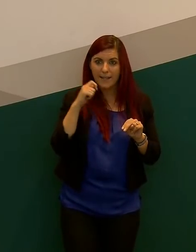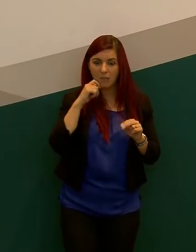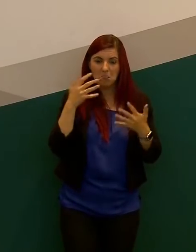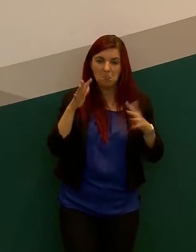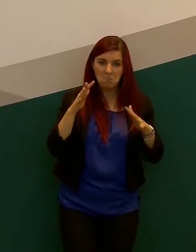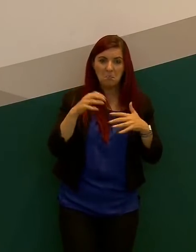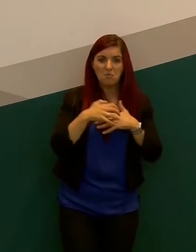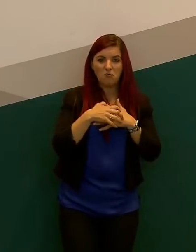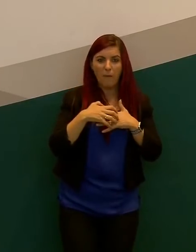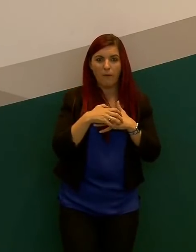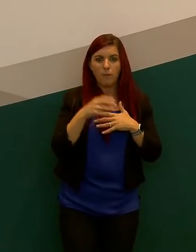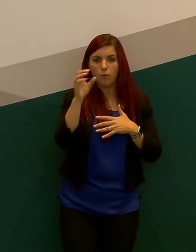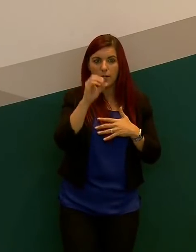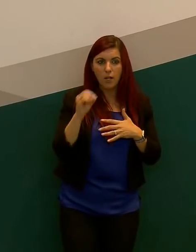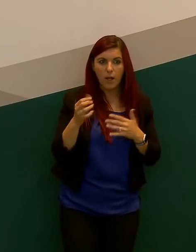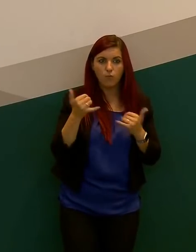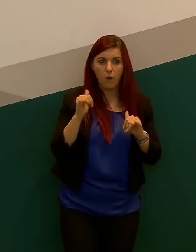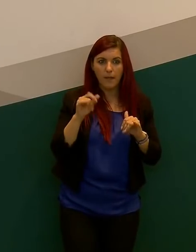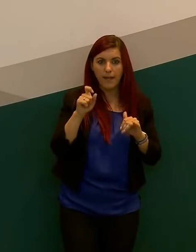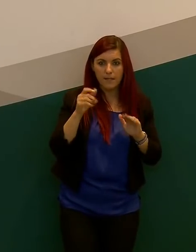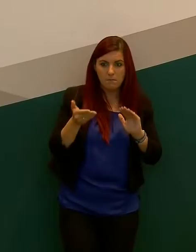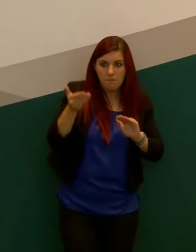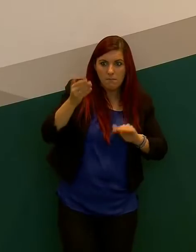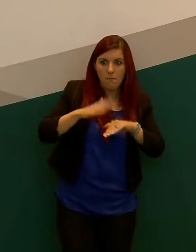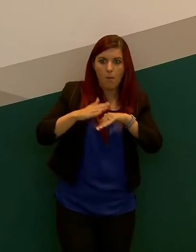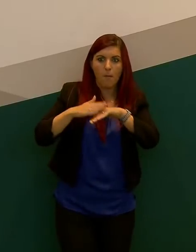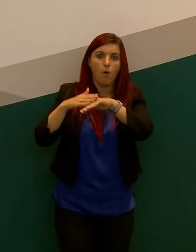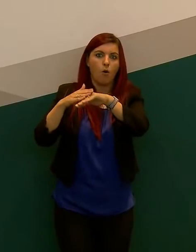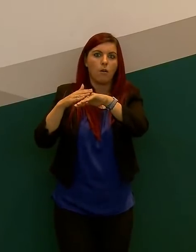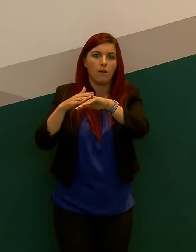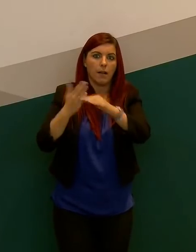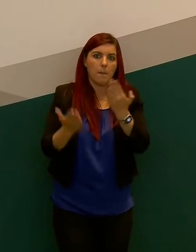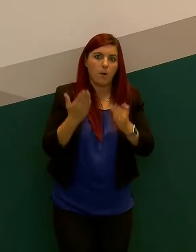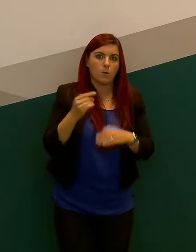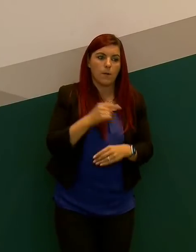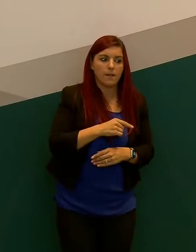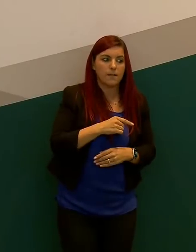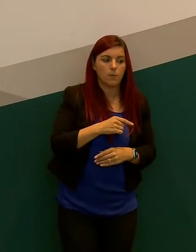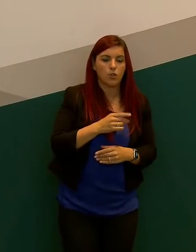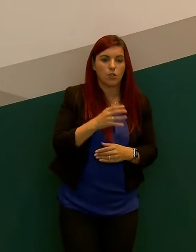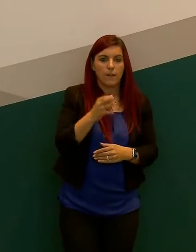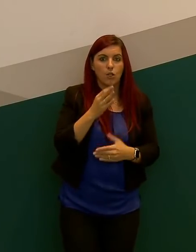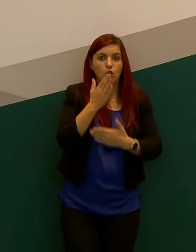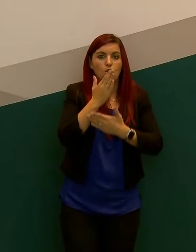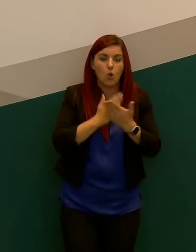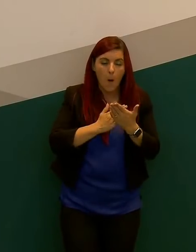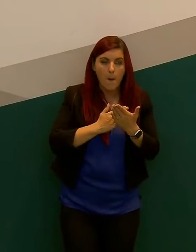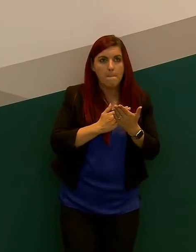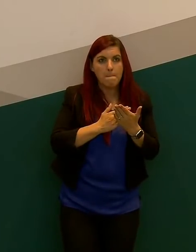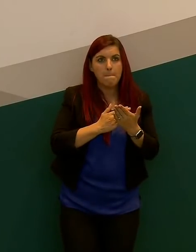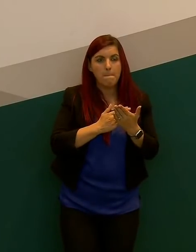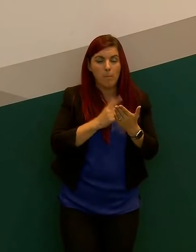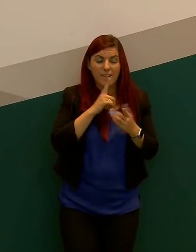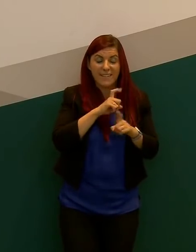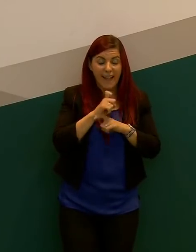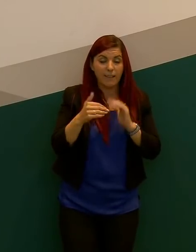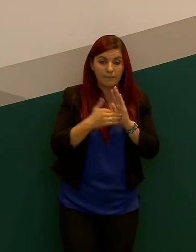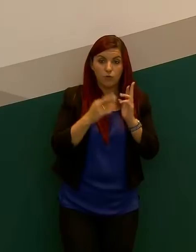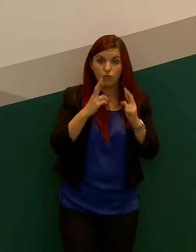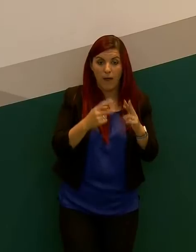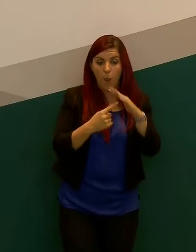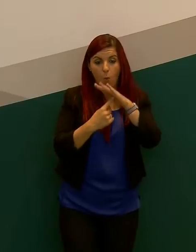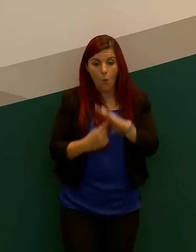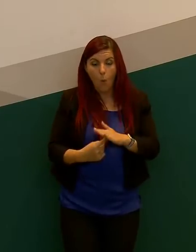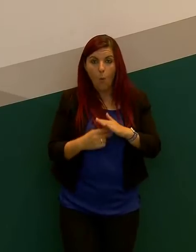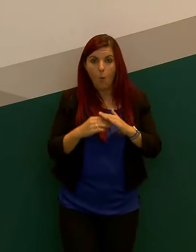the percentage truly is, it probably is increasing in proportion with that, which gives us some degree of assurance, but it's still at a very low level.